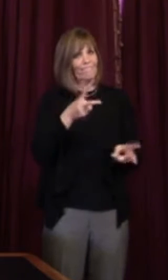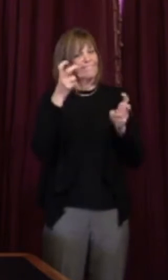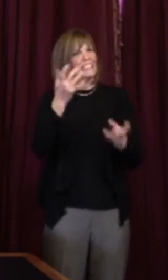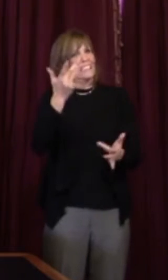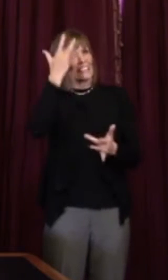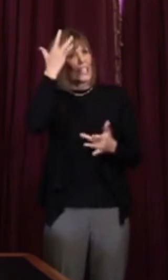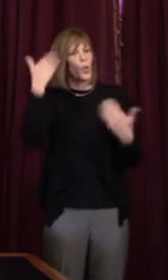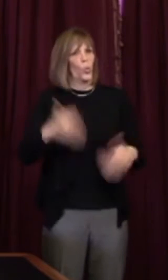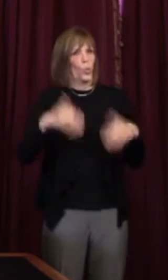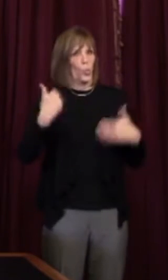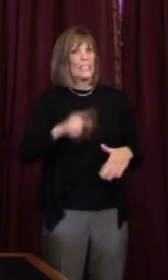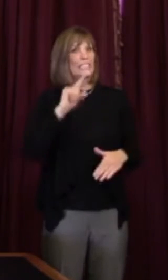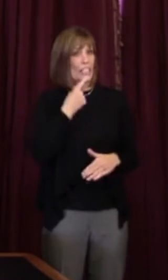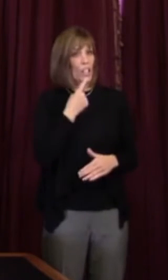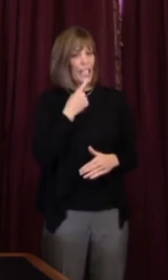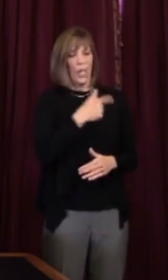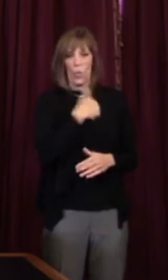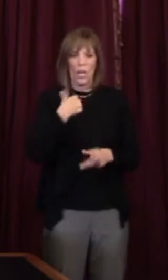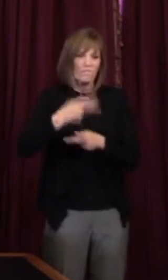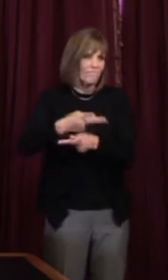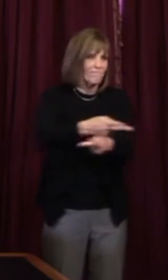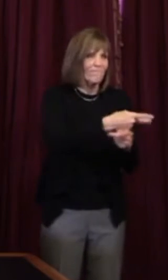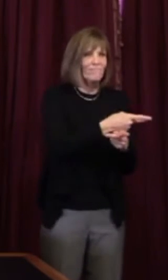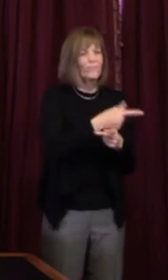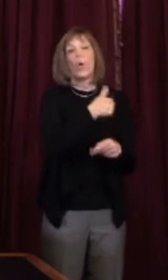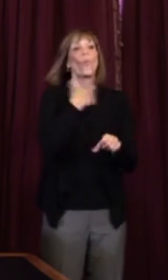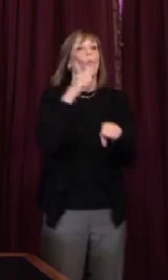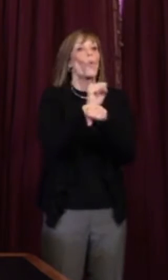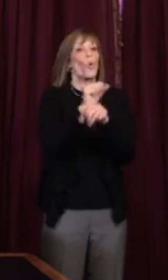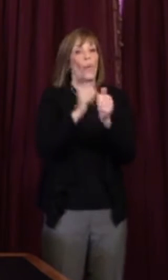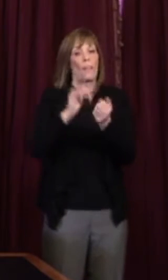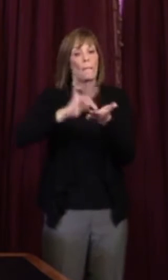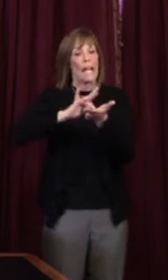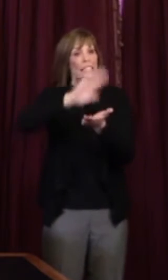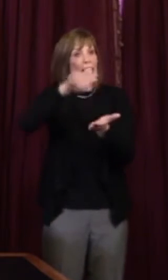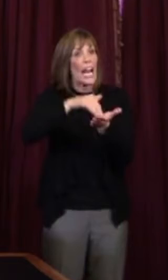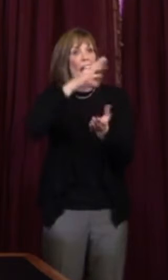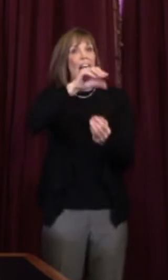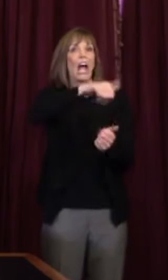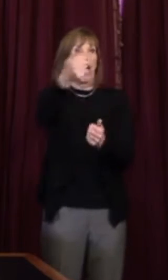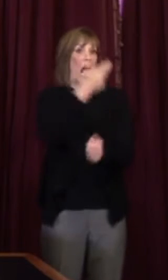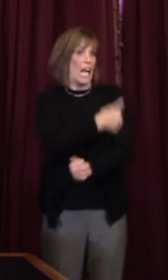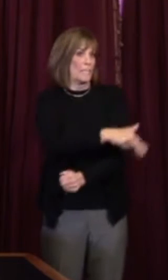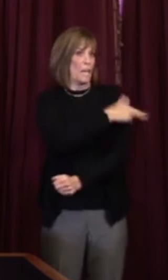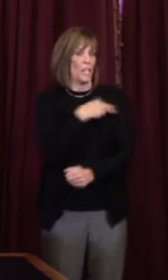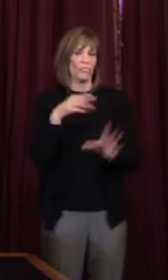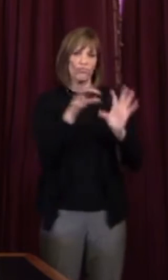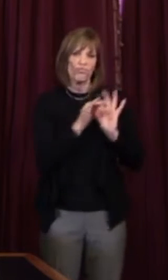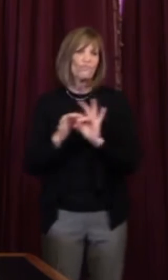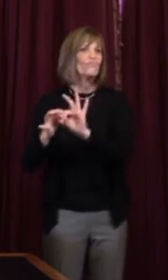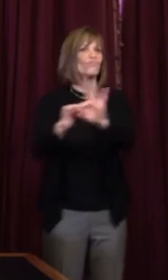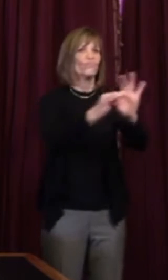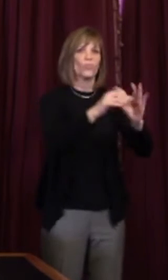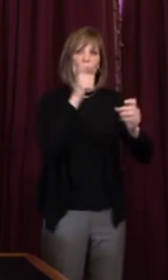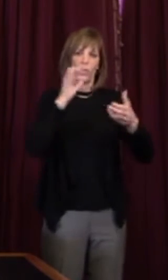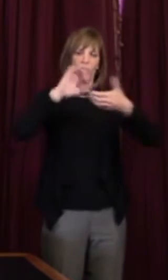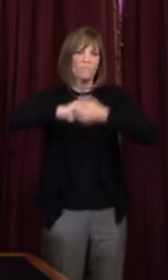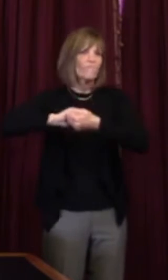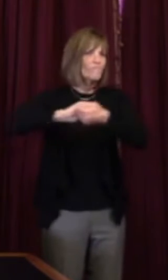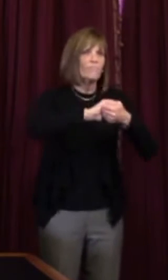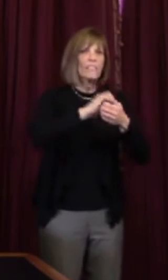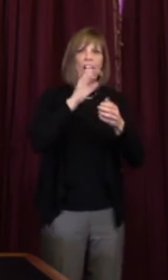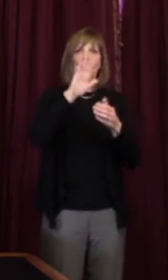state. We are working alongside not only our Mercy One medical centers, but also other hospitals across our state who are preparing